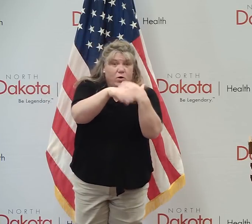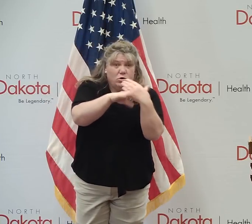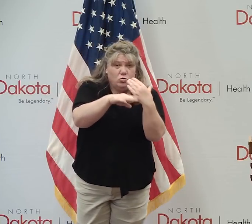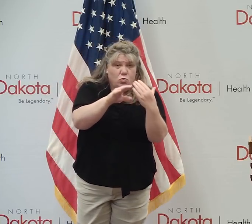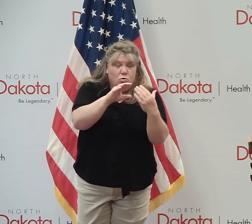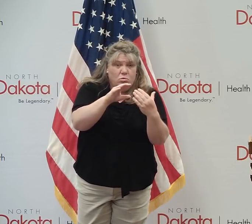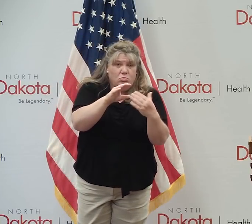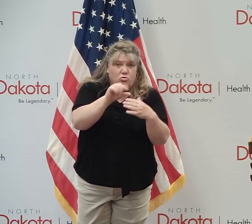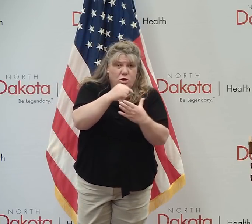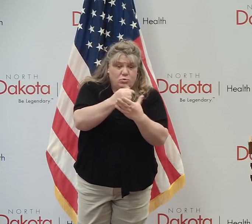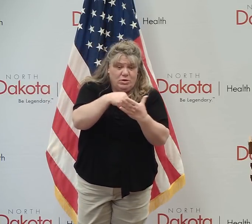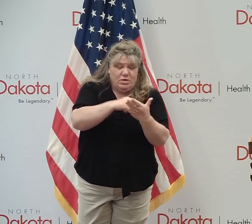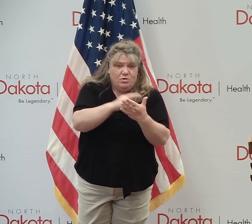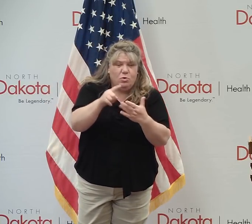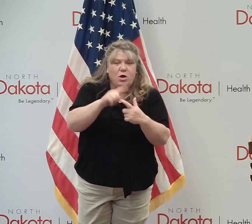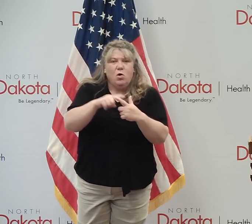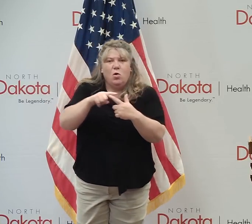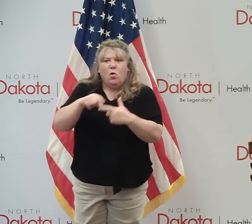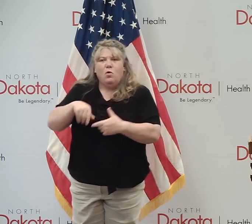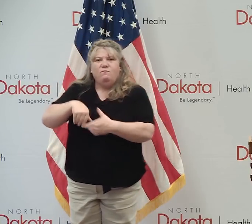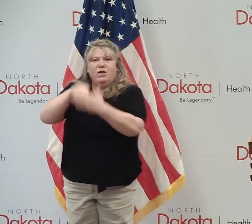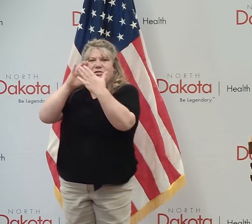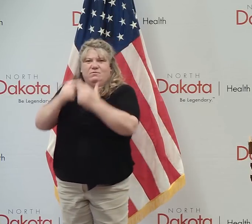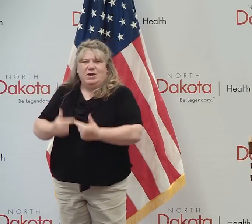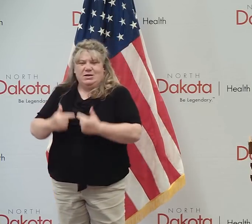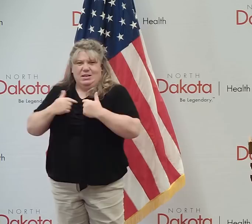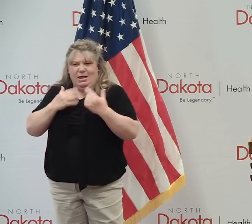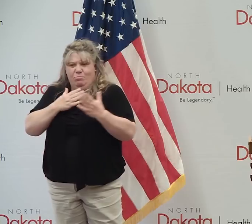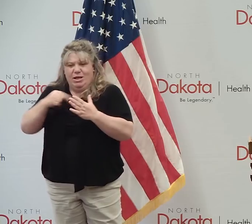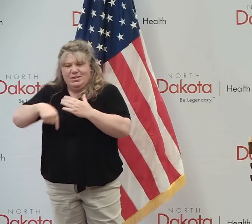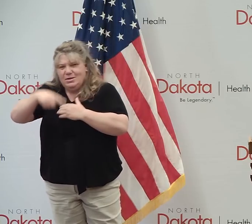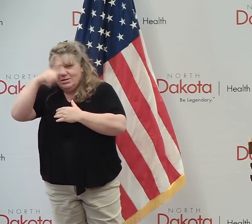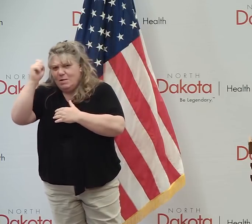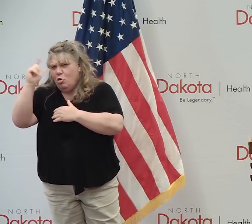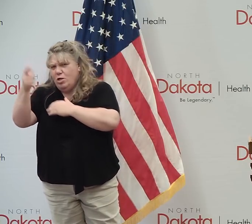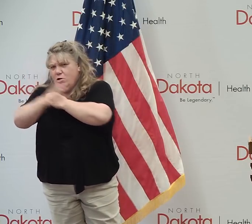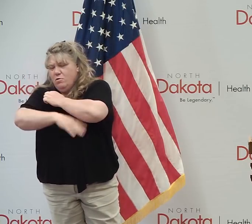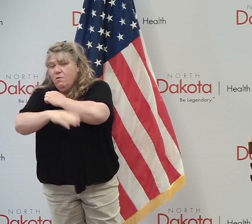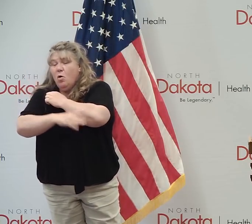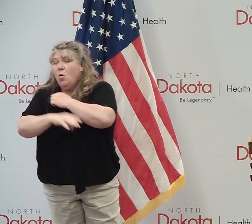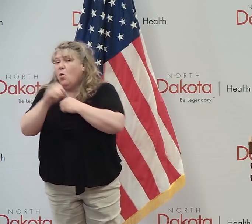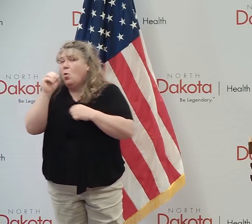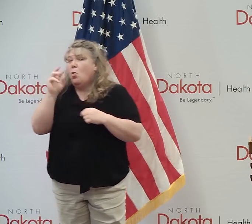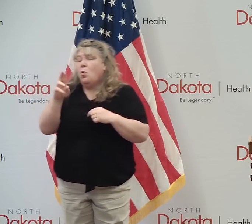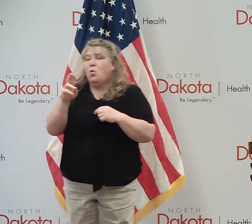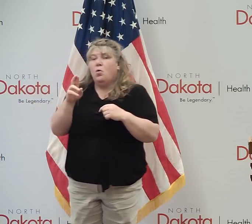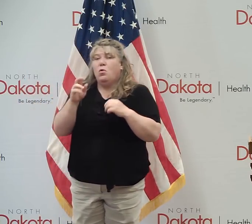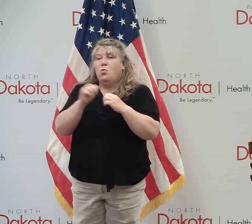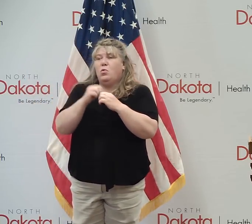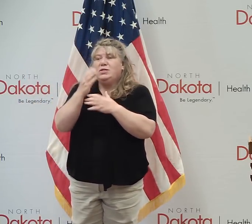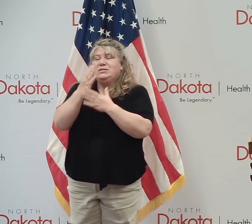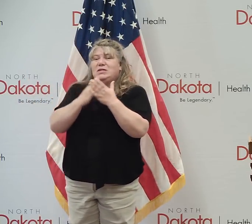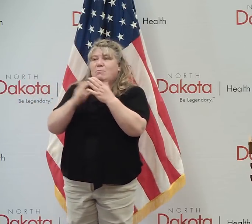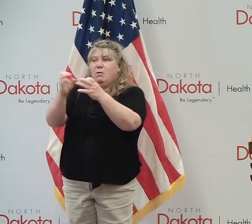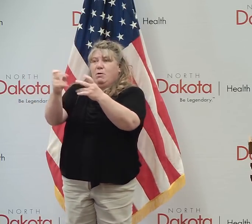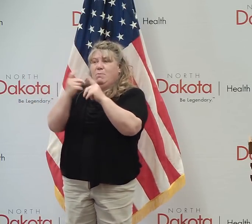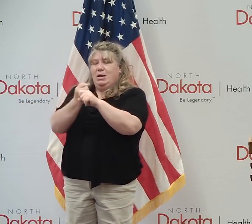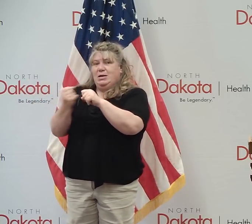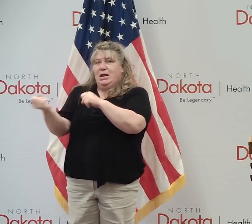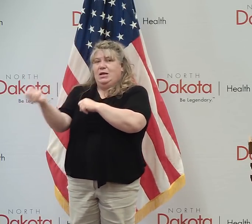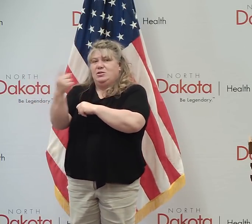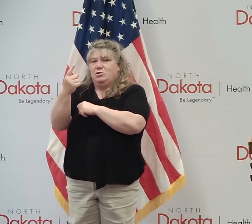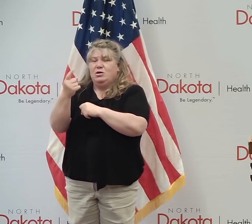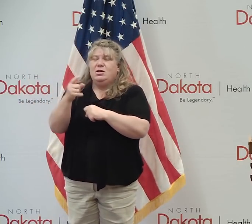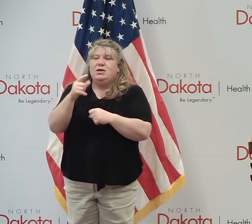this week or face-to-face events planned later this summer or in this fall, or in conjunction with some coming back next year if we can